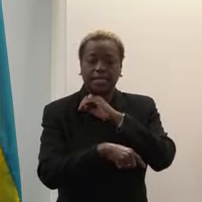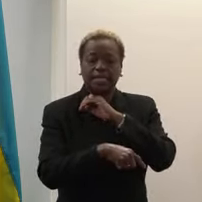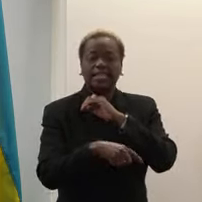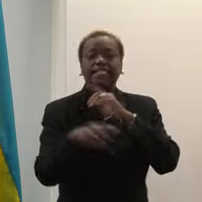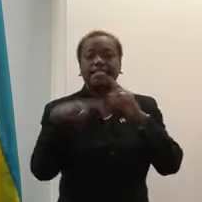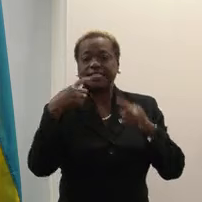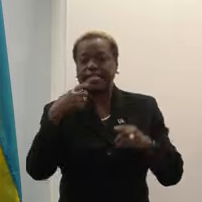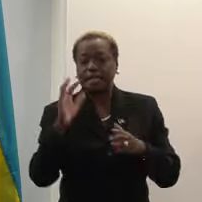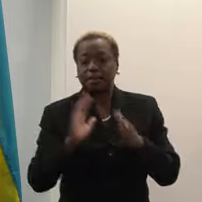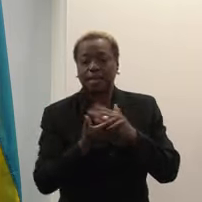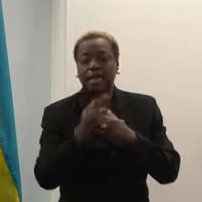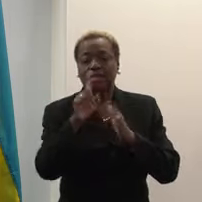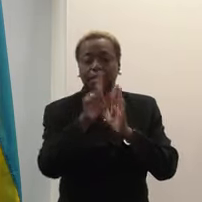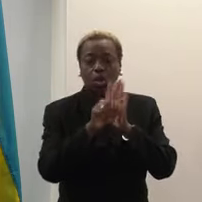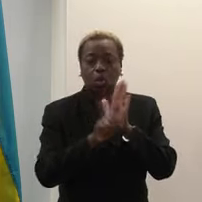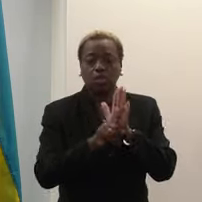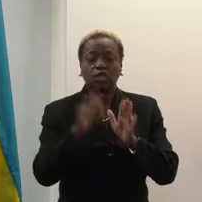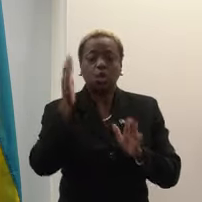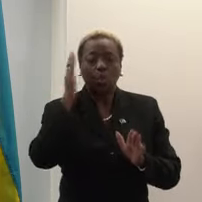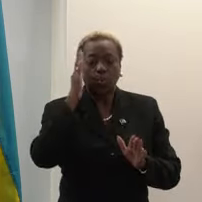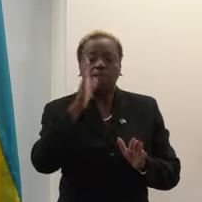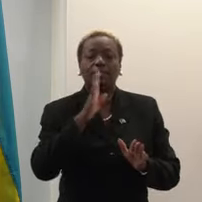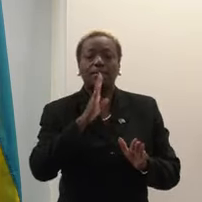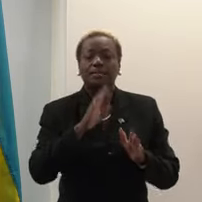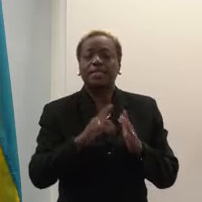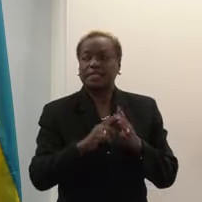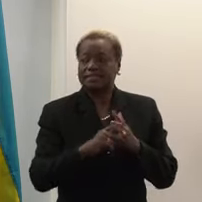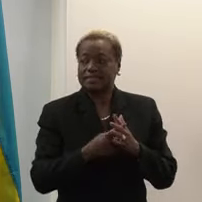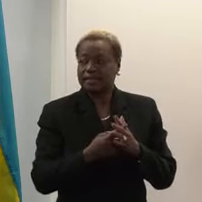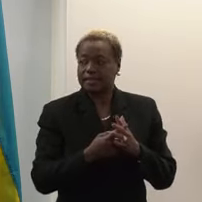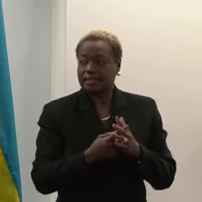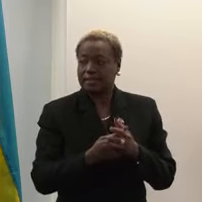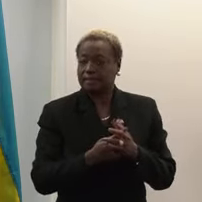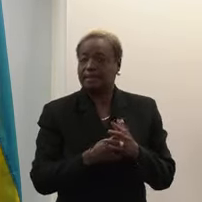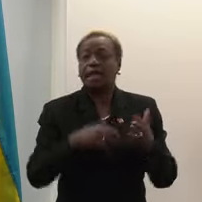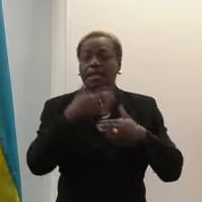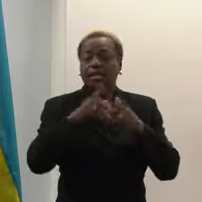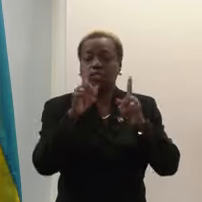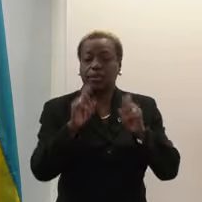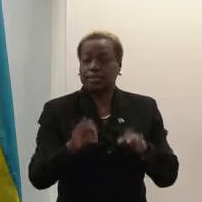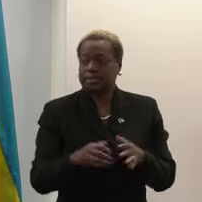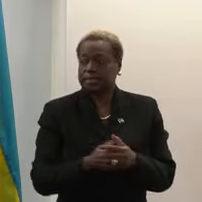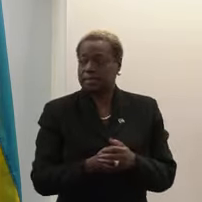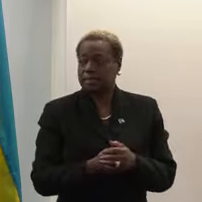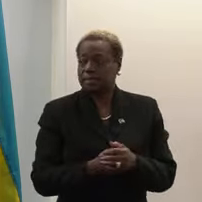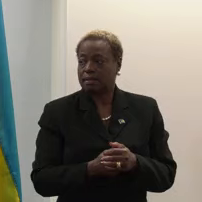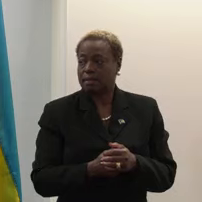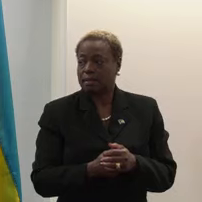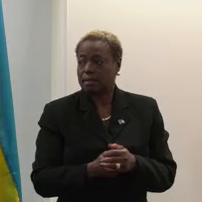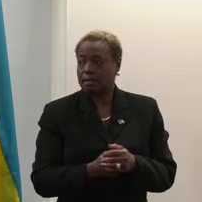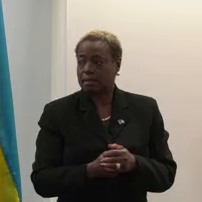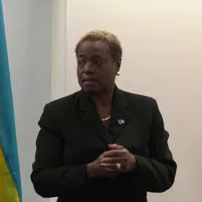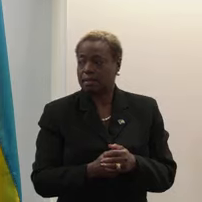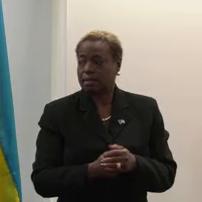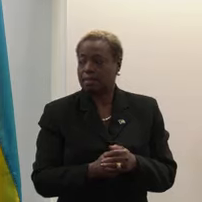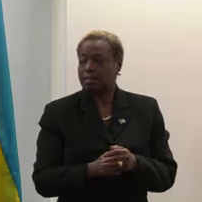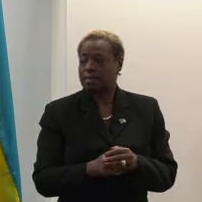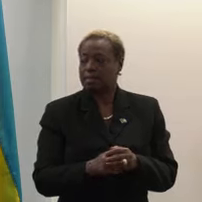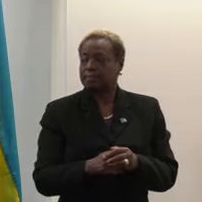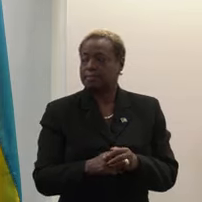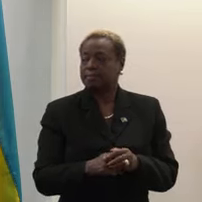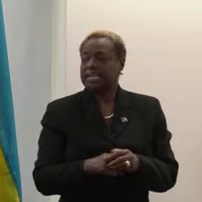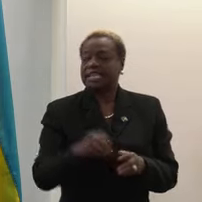laws will be implemented. Is the next question? My next question is piggybacking on what Sanchessa asked